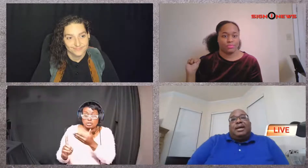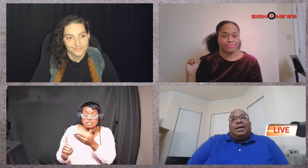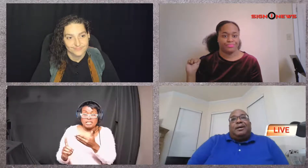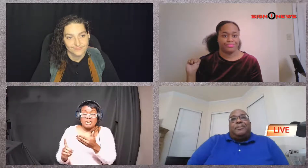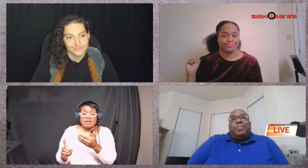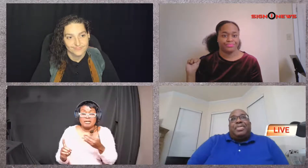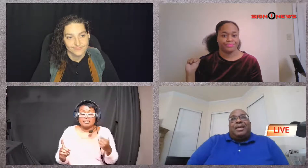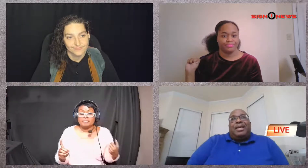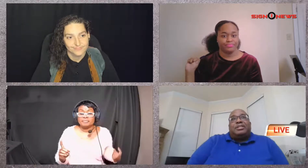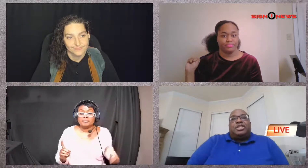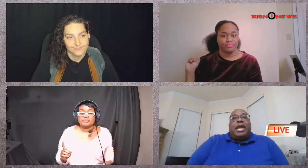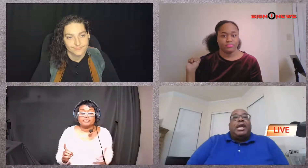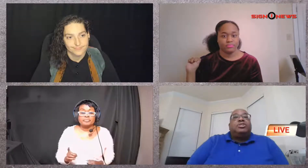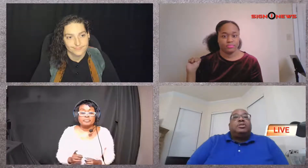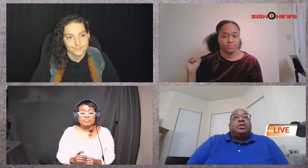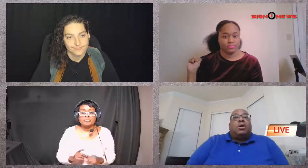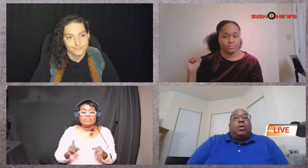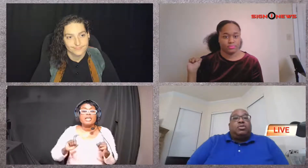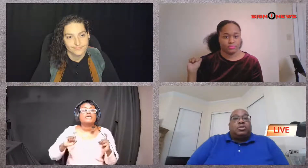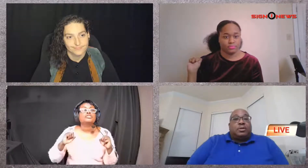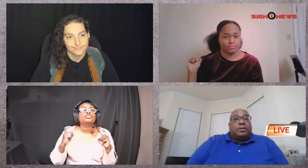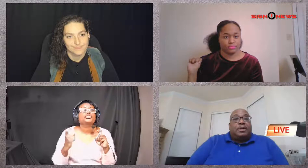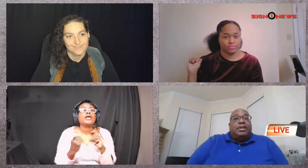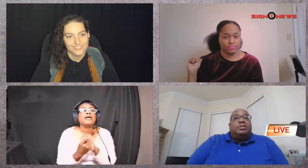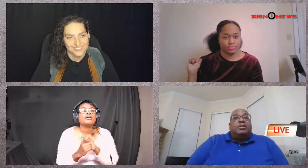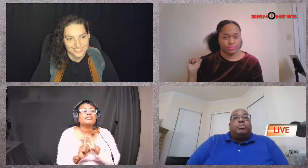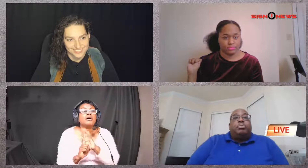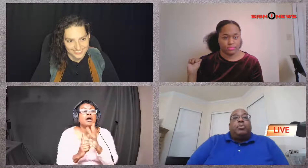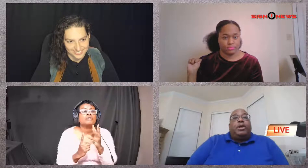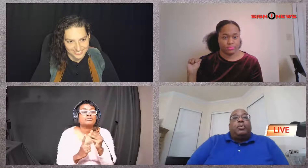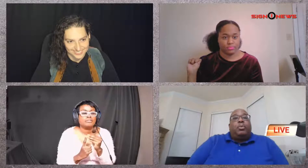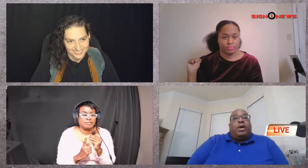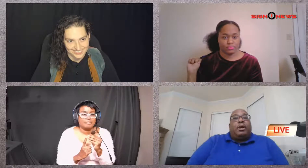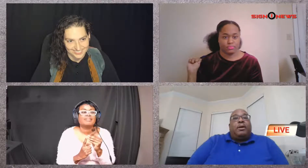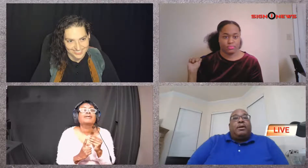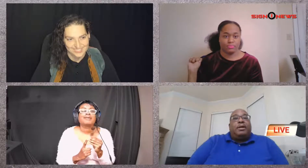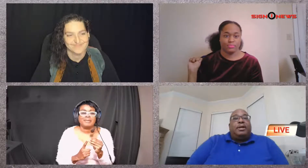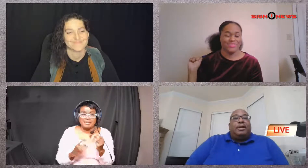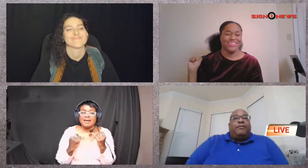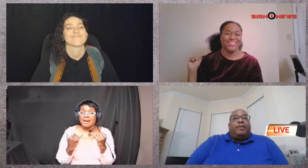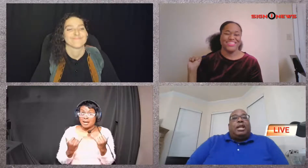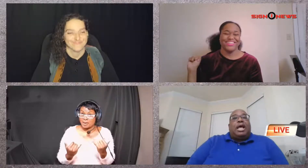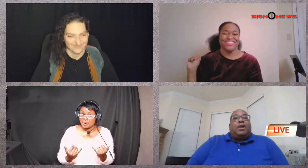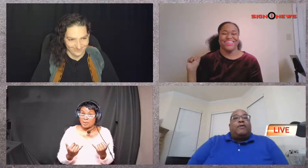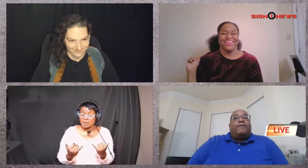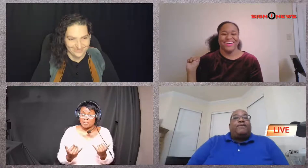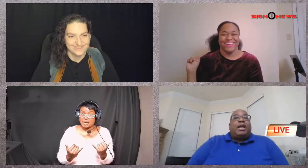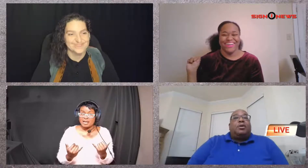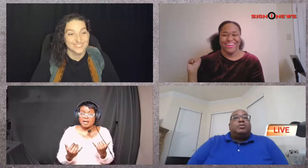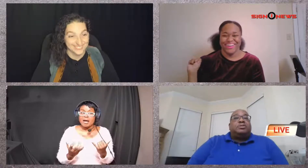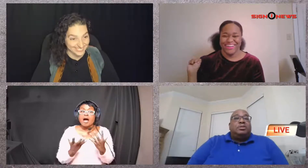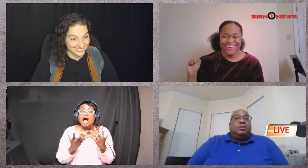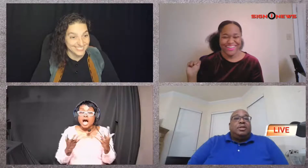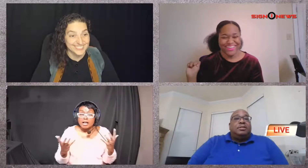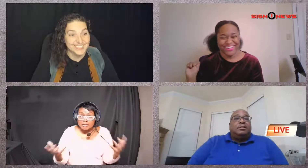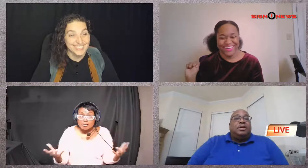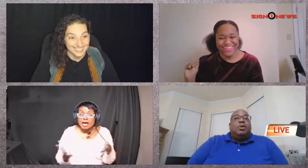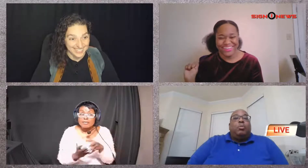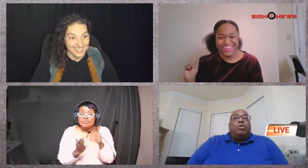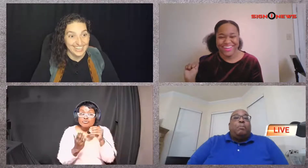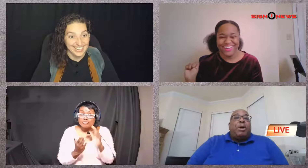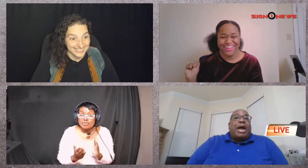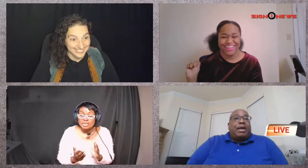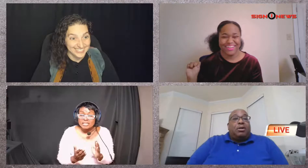has changed the culture to the point where a lot of her fellow